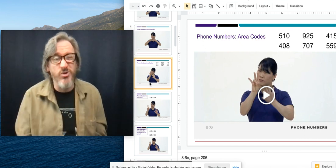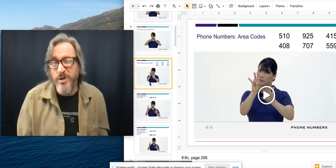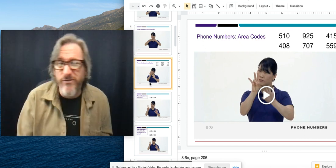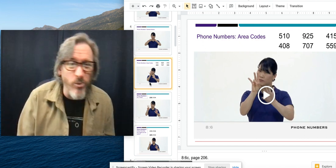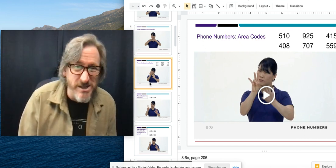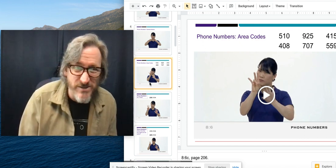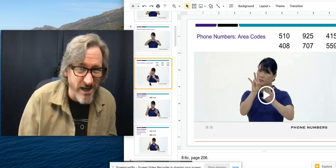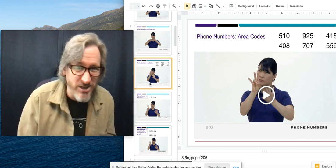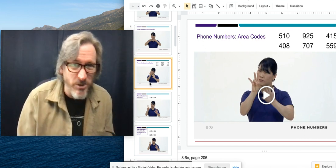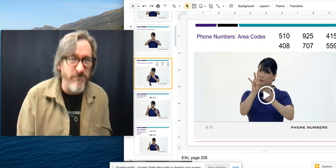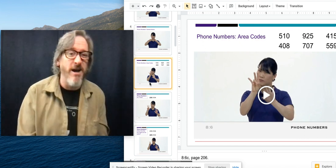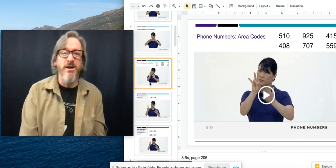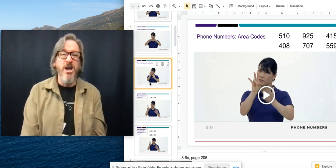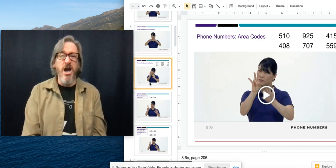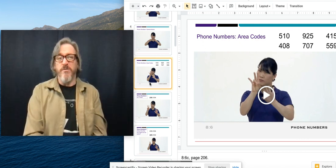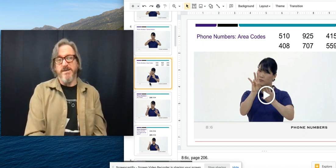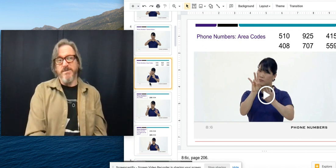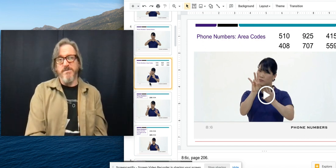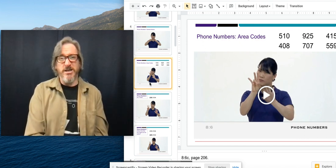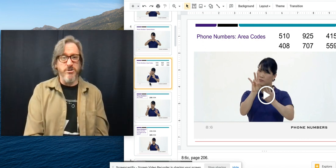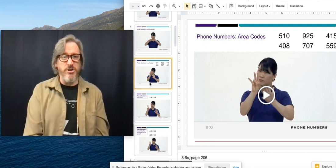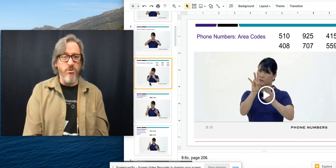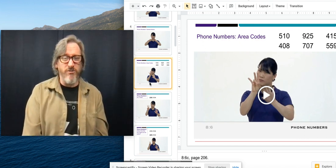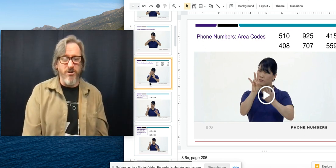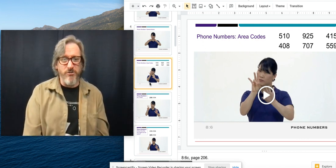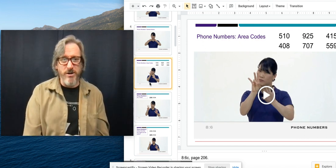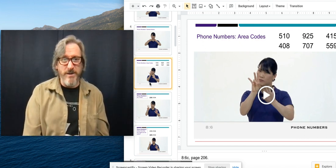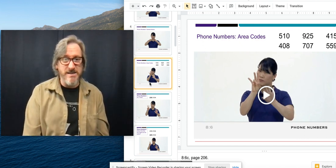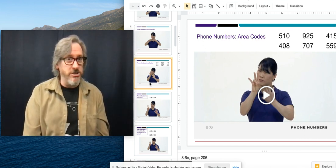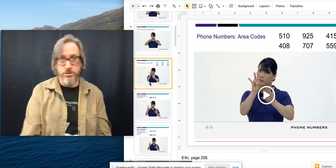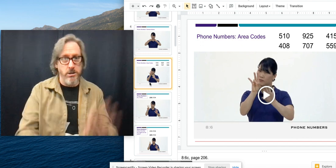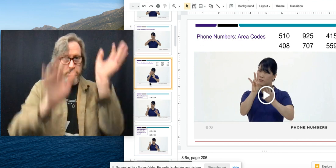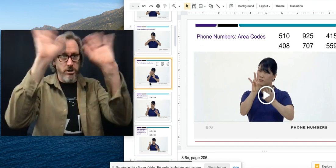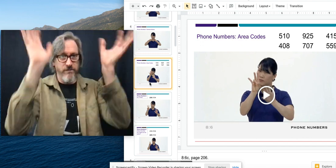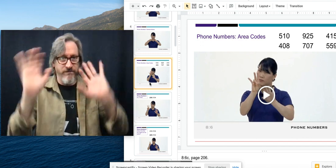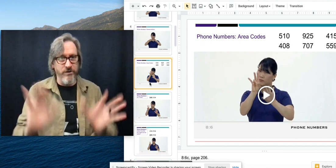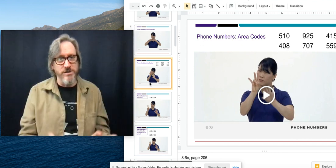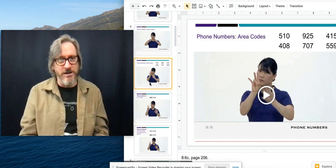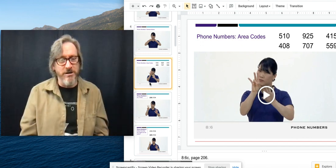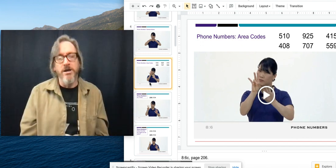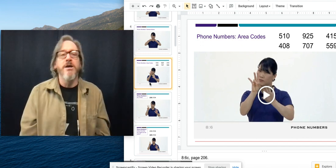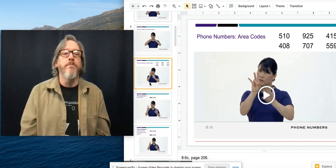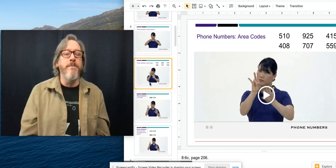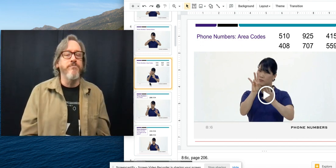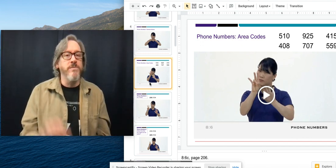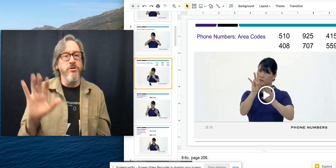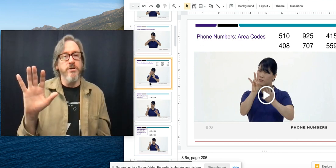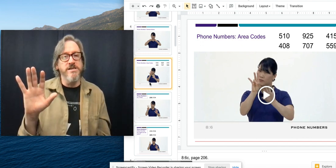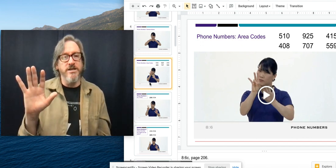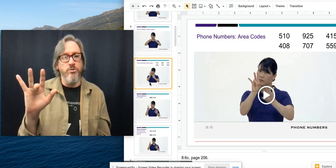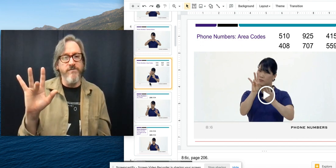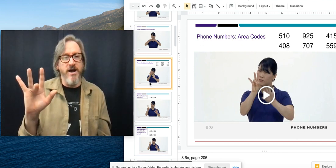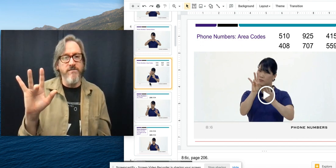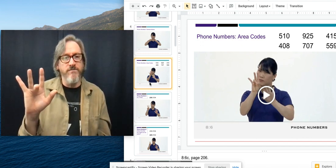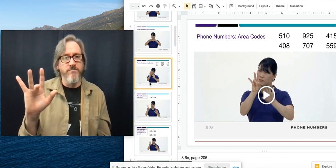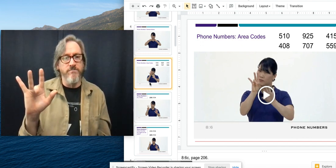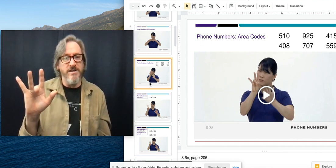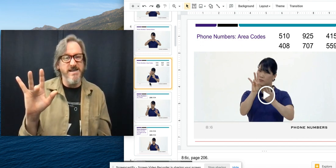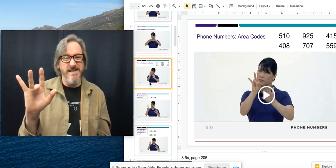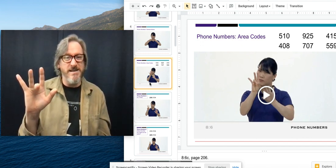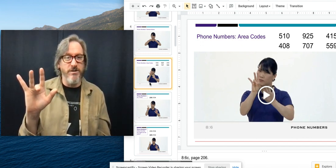925. There's 3 different ways of signing 25. Sometimes teachers don't go over all 3 because it's just confusing, but you can see